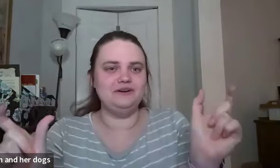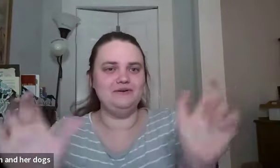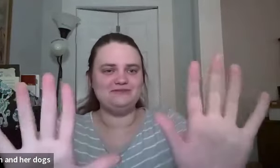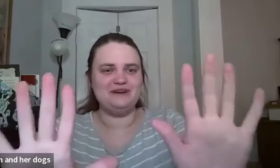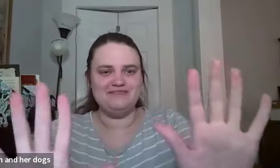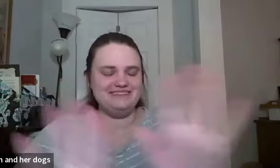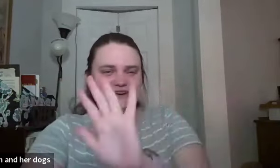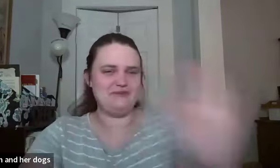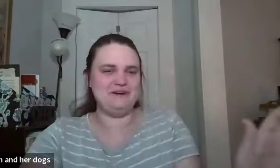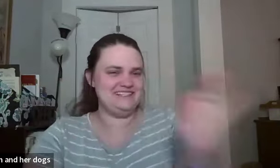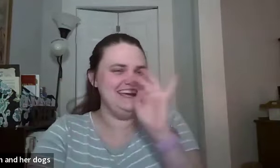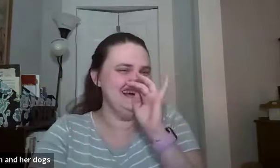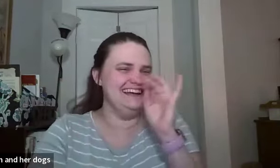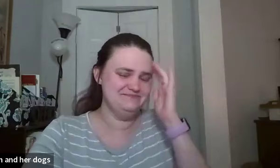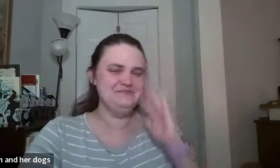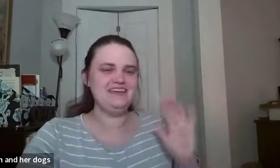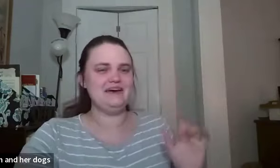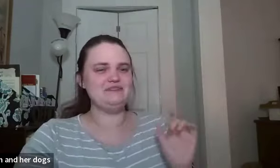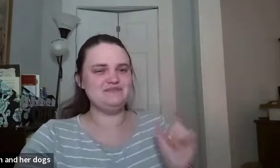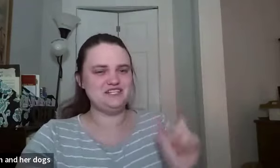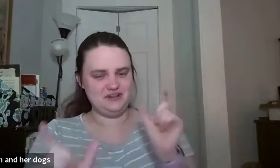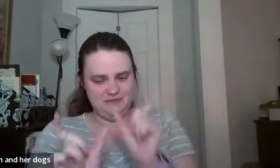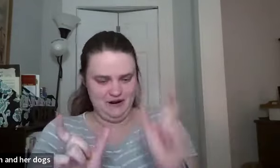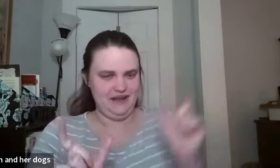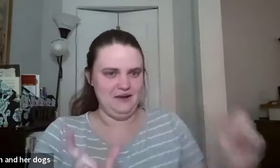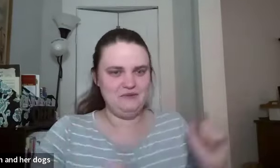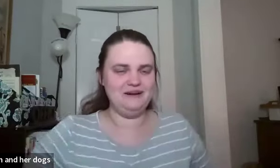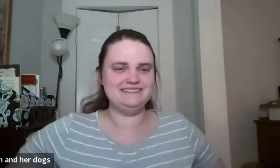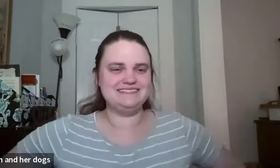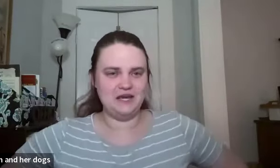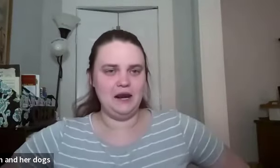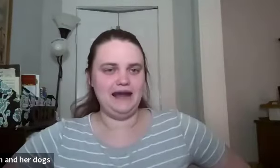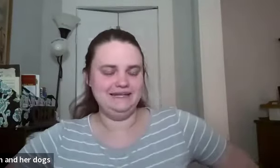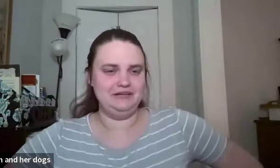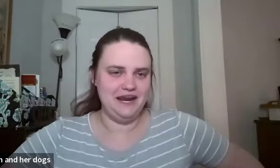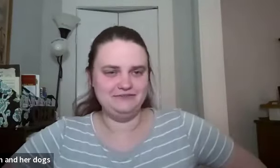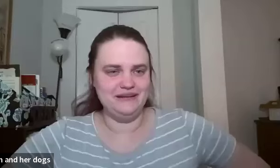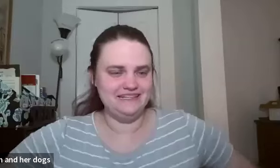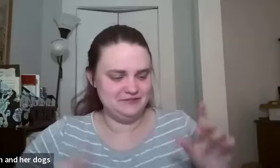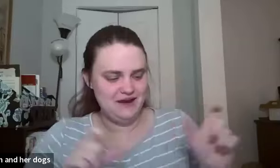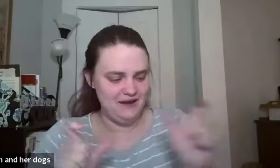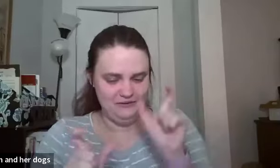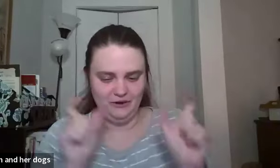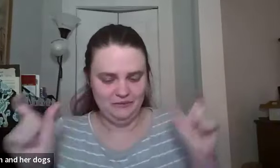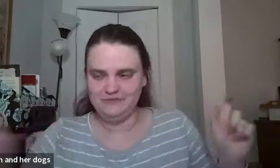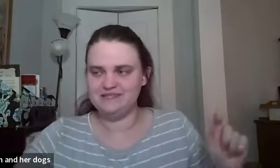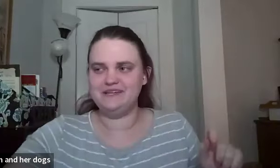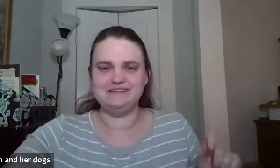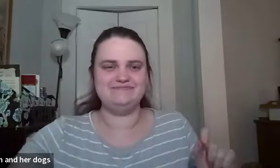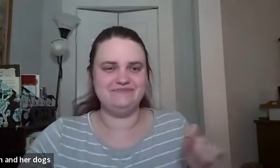no, those are not the words. That was me just trying to break up the words. Sorry. I need to be careful when I do my own little movements because that